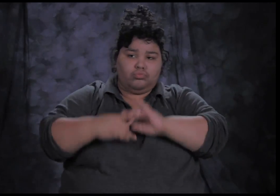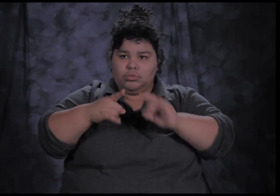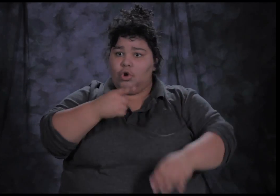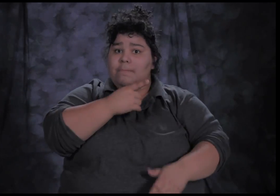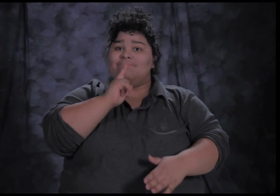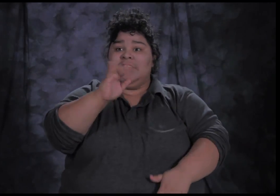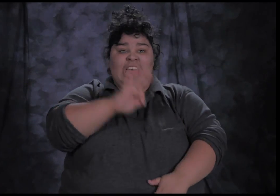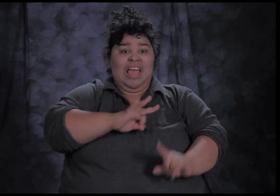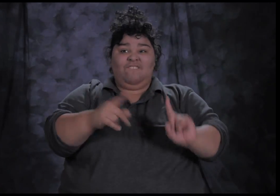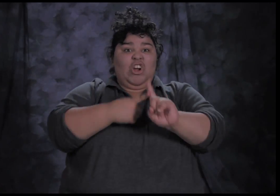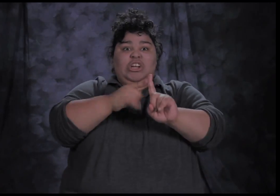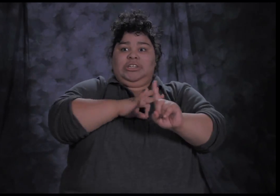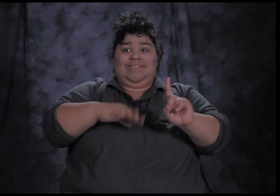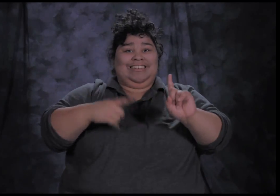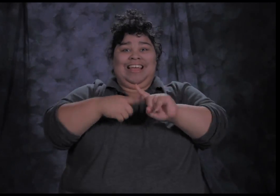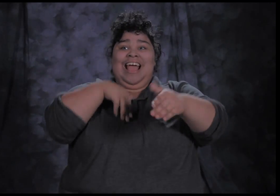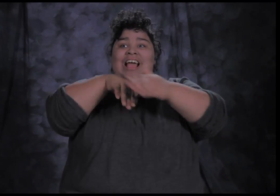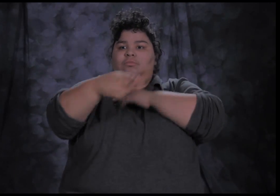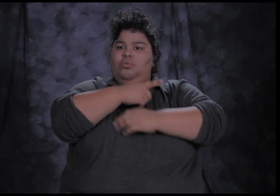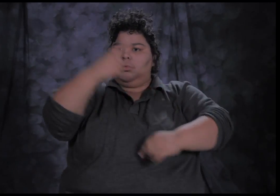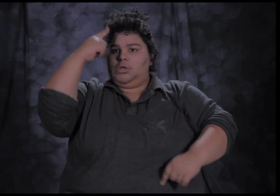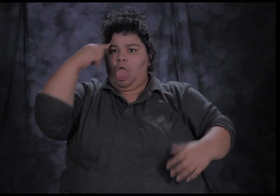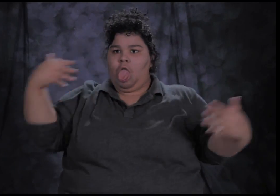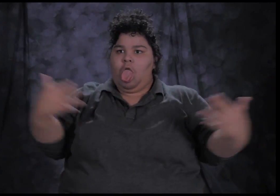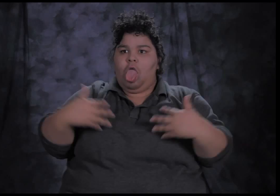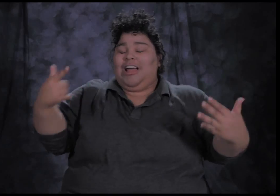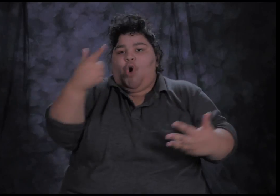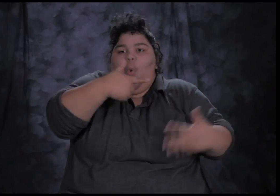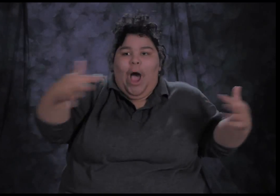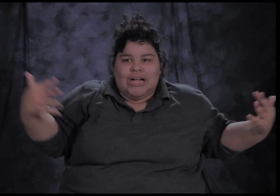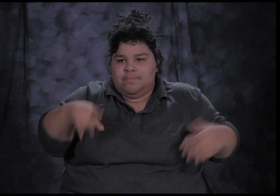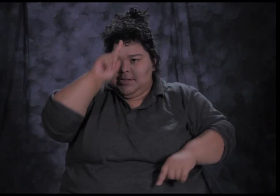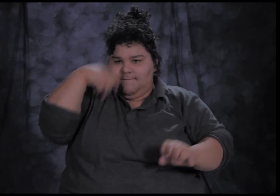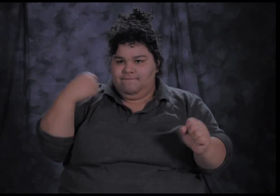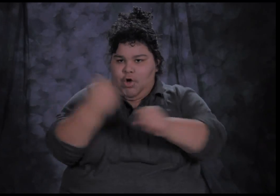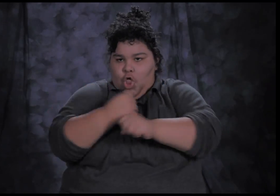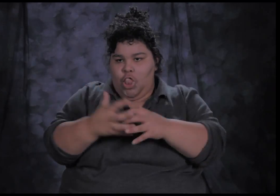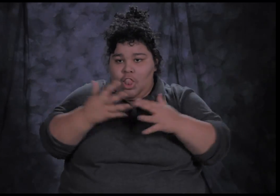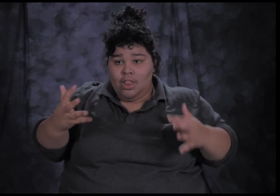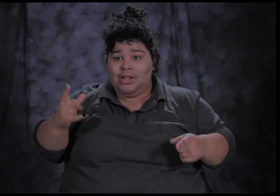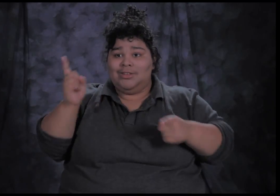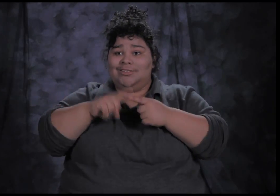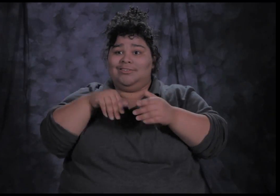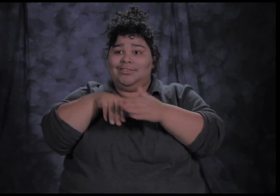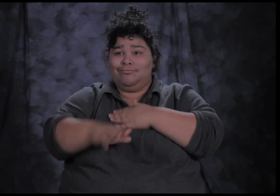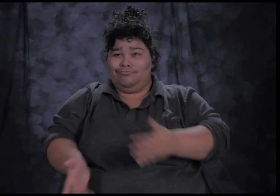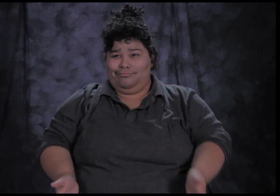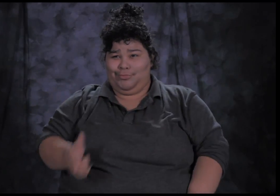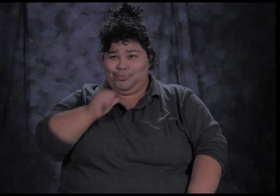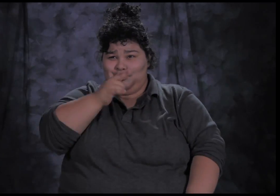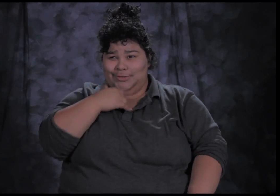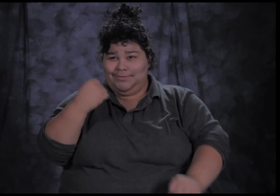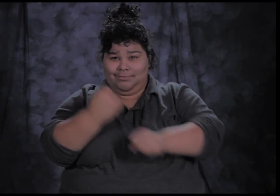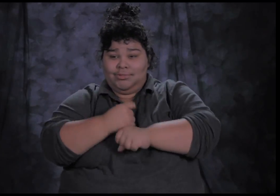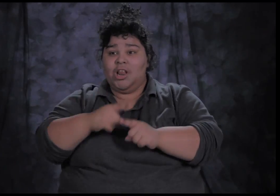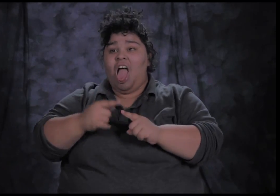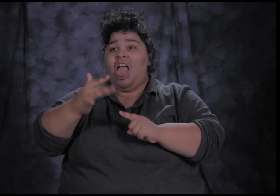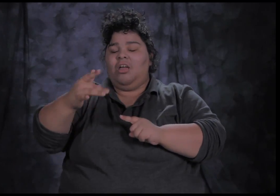peace out. And I walk away. I don't get into fights anymore. When I first got in there, the staff were pretty freaked out by